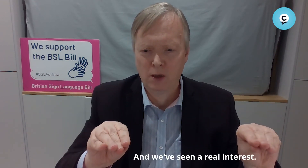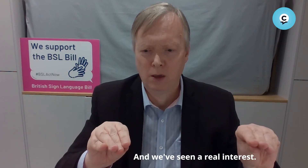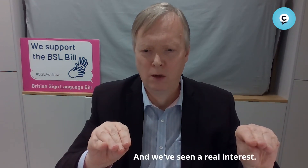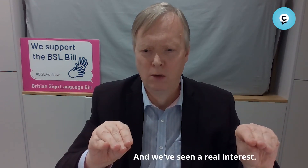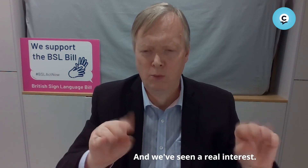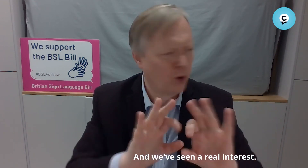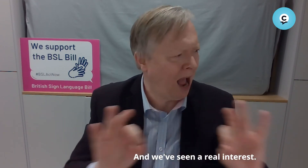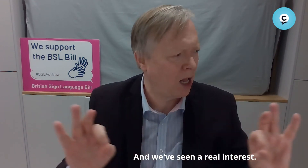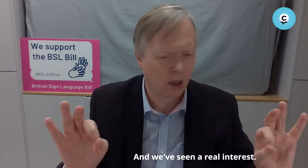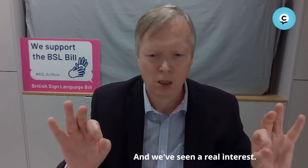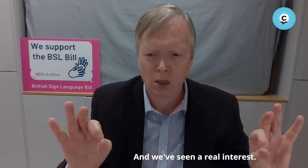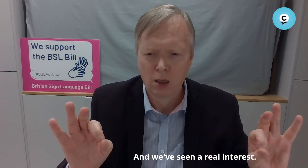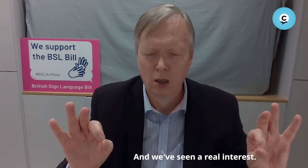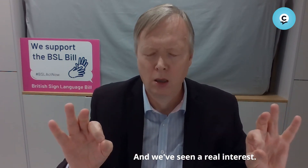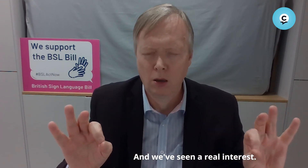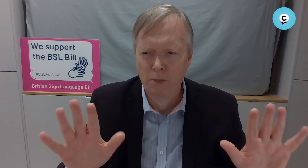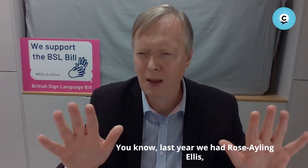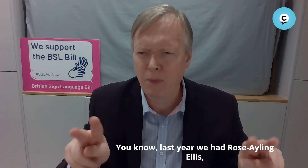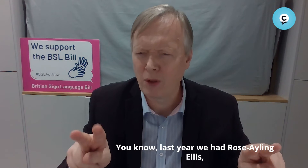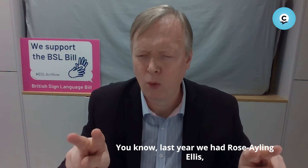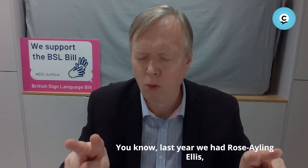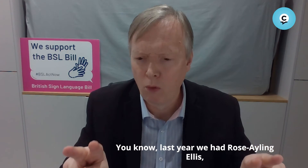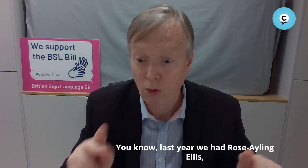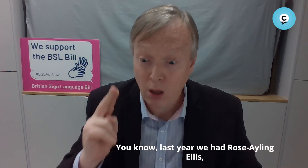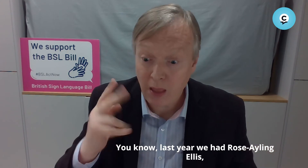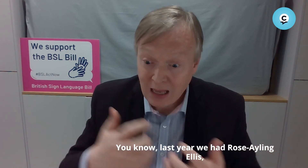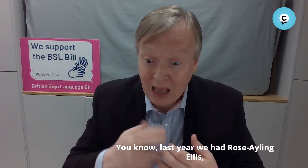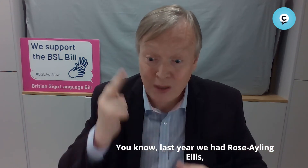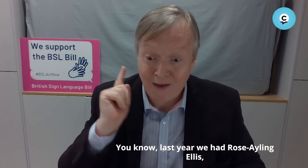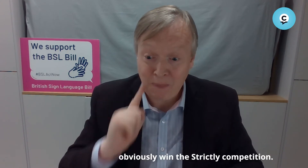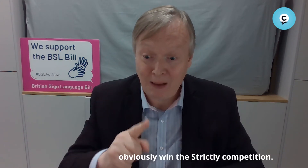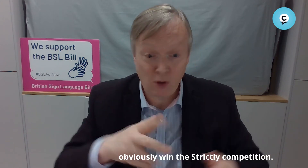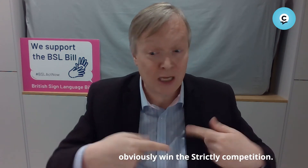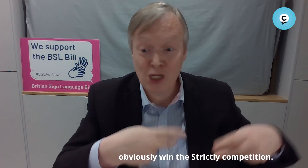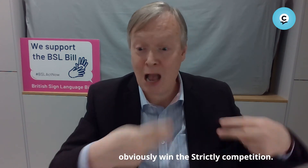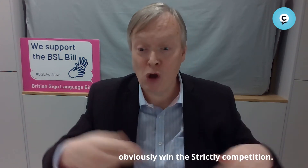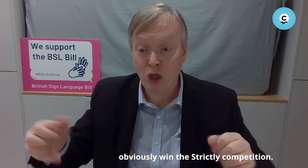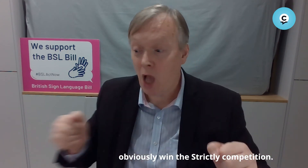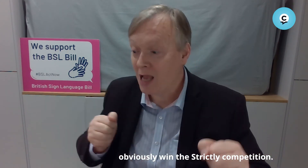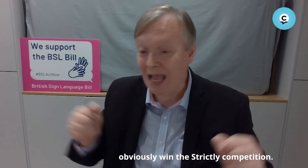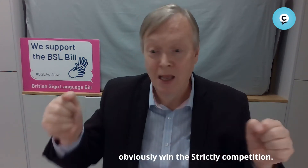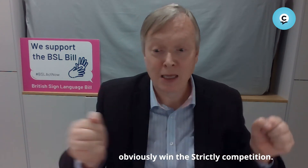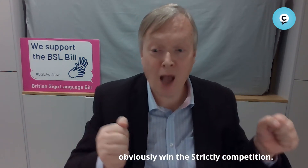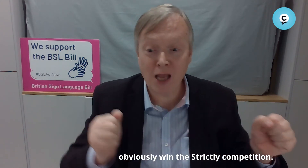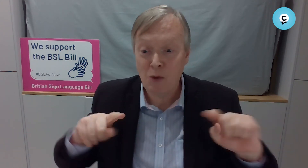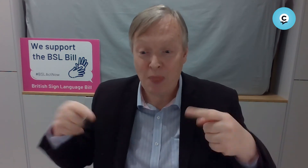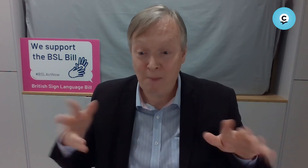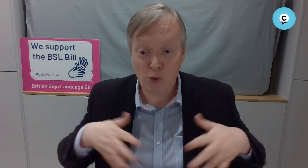And we've seen a real interest. Last year we had Rose Ayling-Ellis obviously win the Strictly competition,